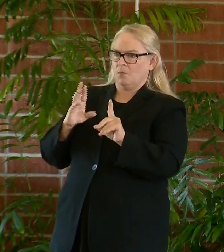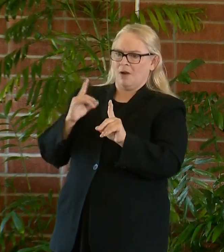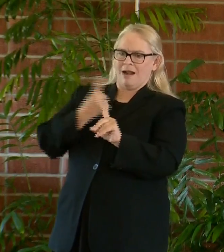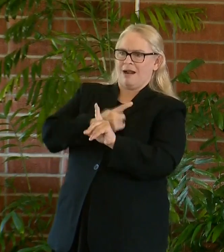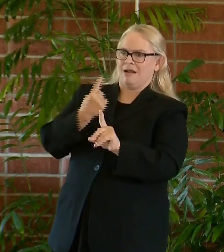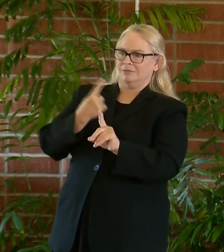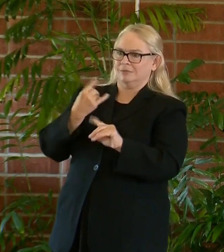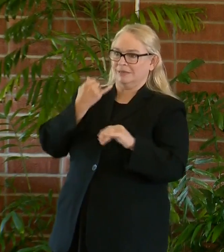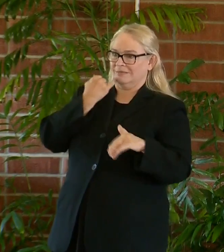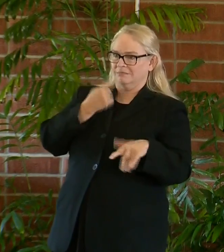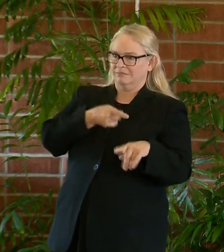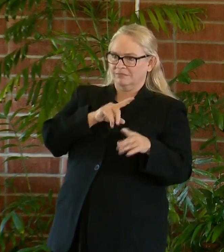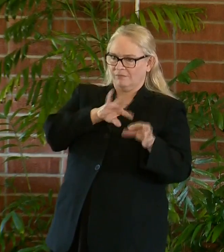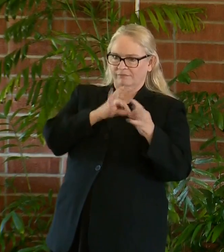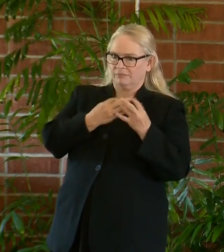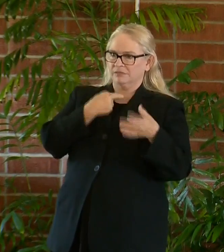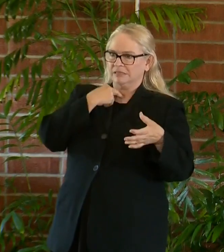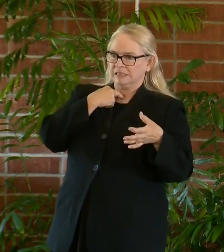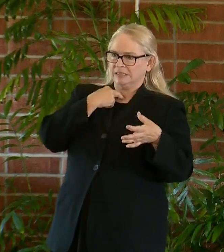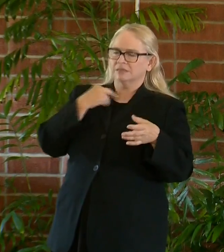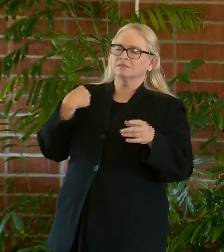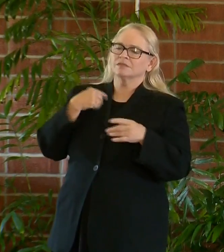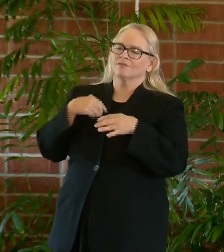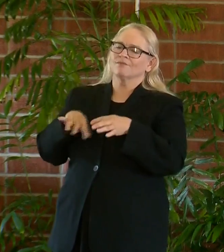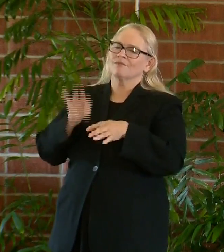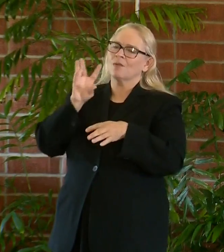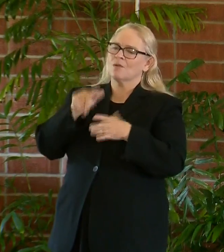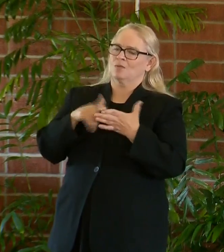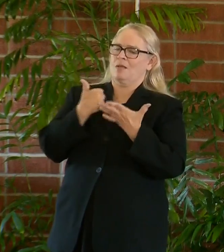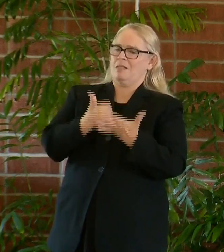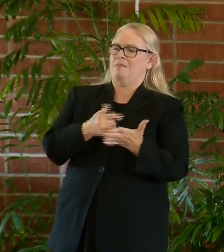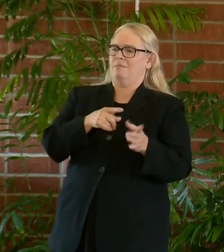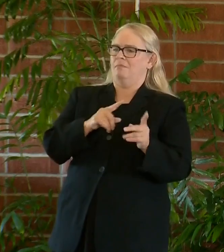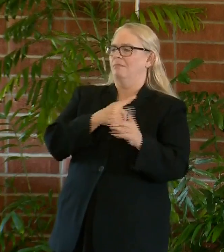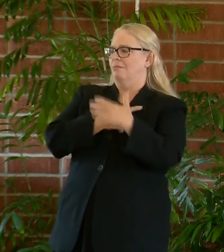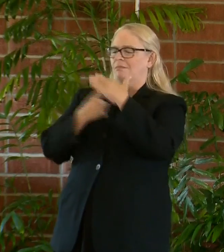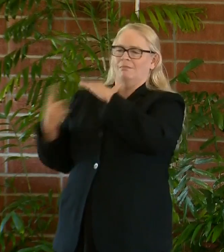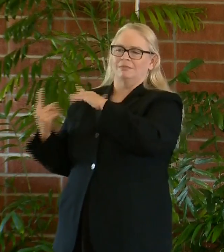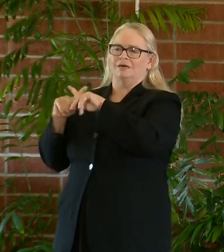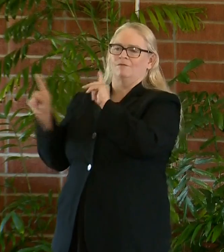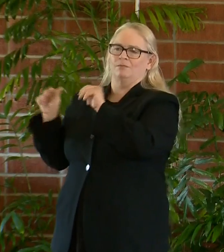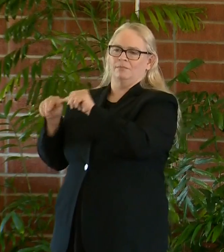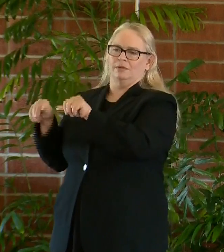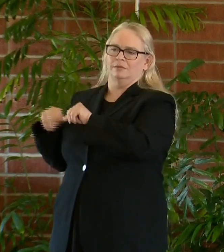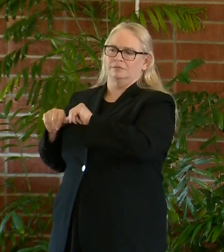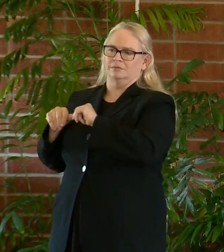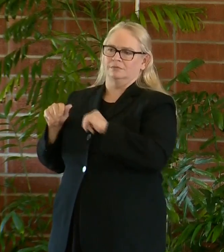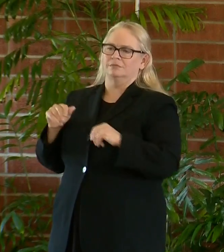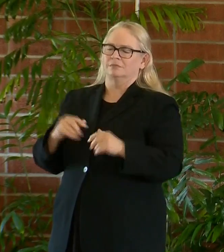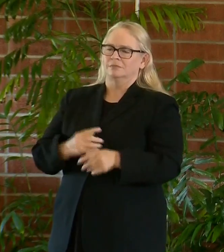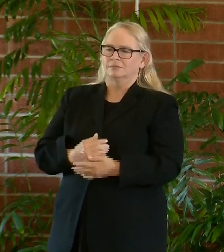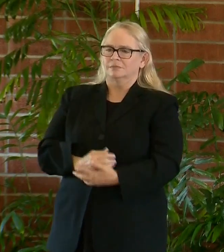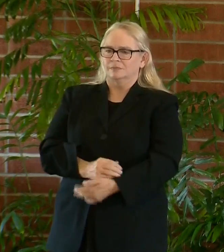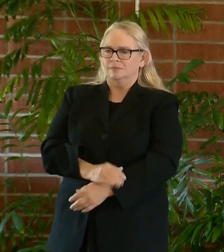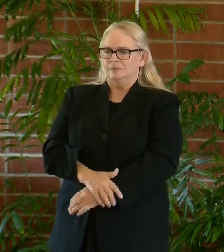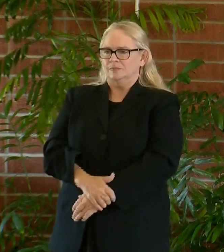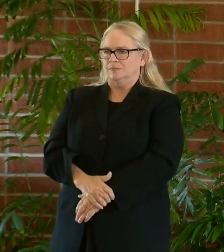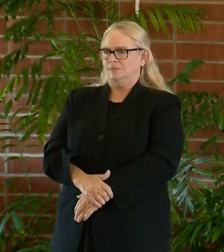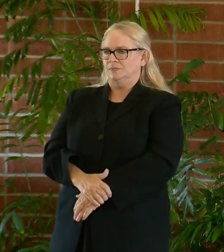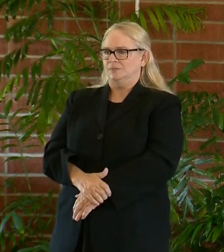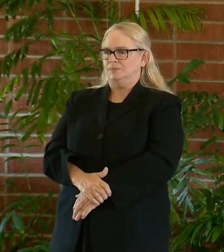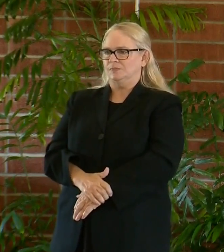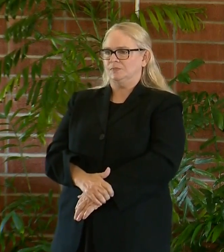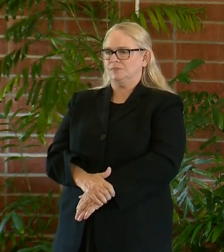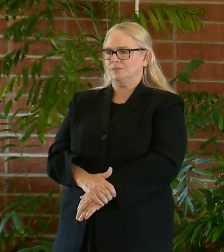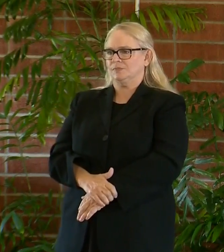of transmission in our communities. Today's hospital numbers really came from infections weeks ago. So if we want